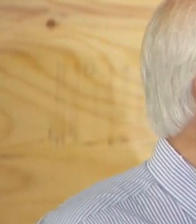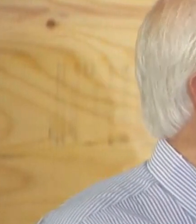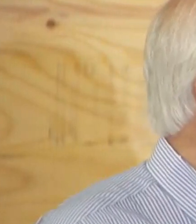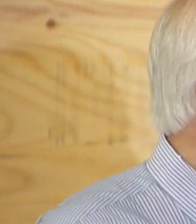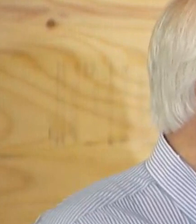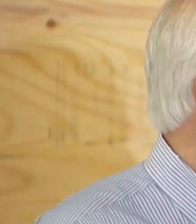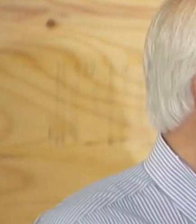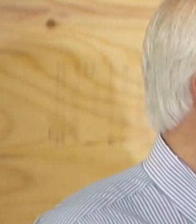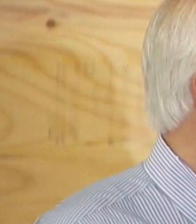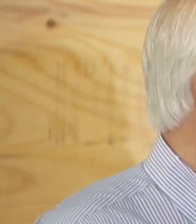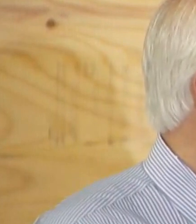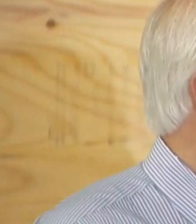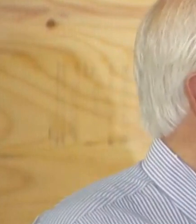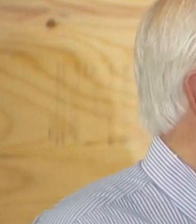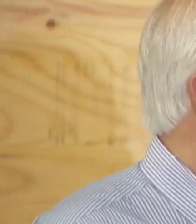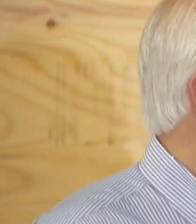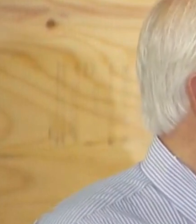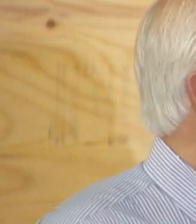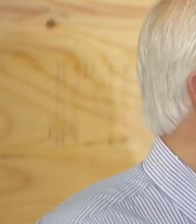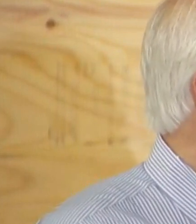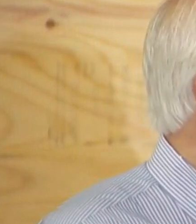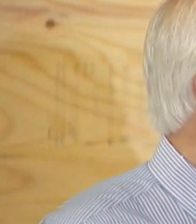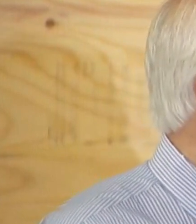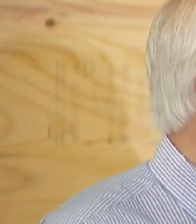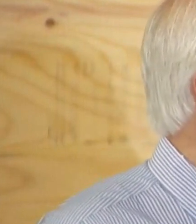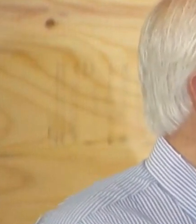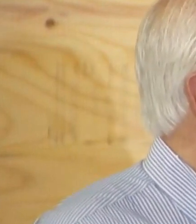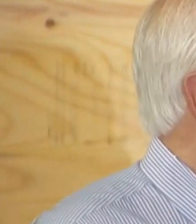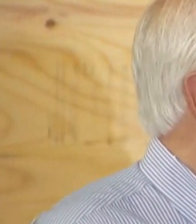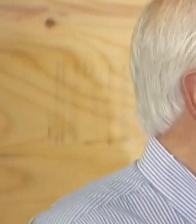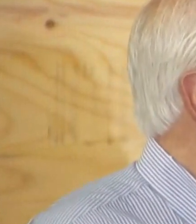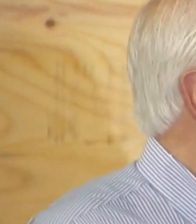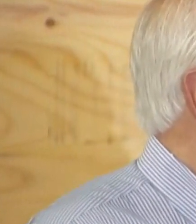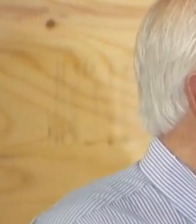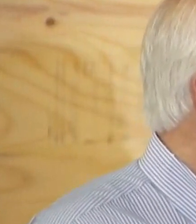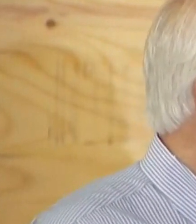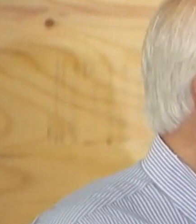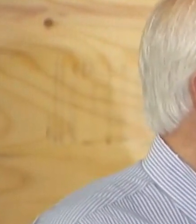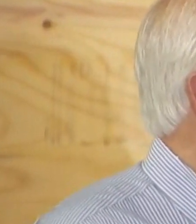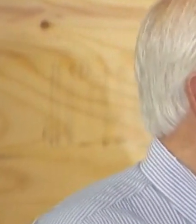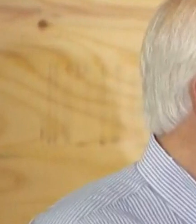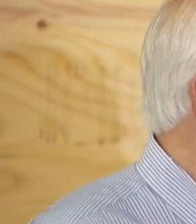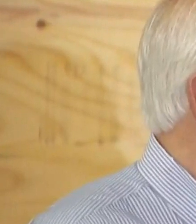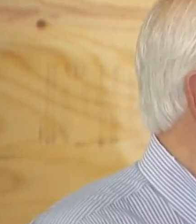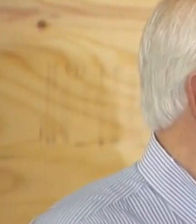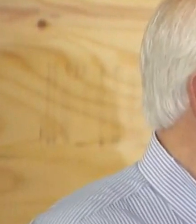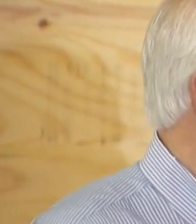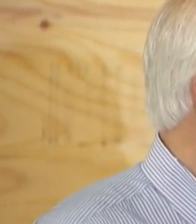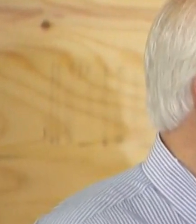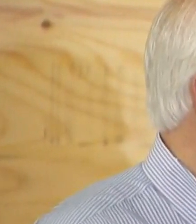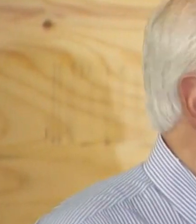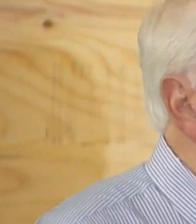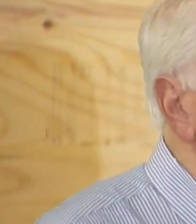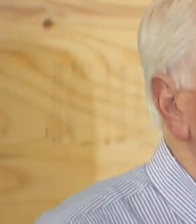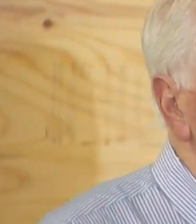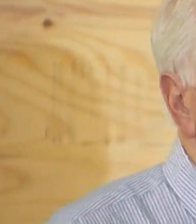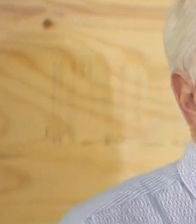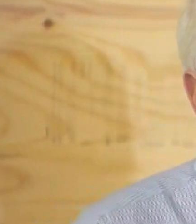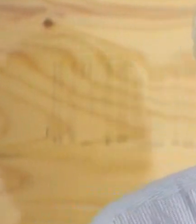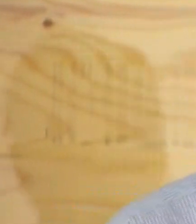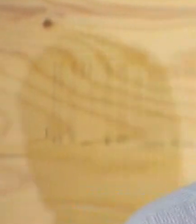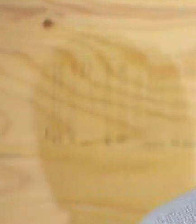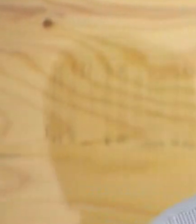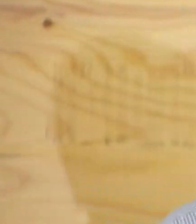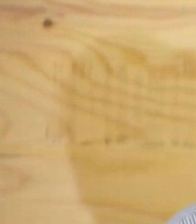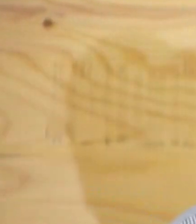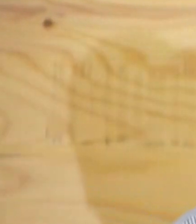signatures, bipartisan signatures, supporting your request for individual and public assistance. So the federal government